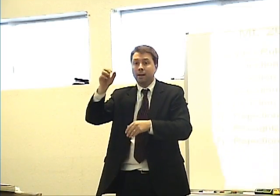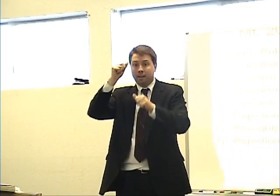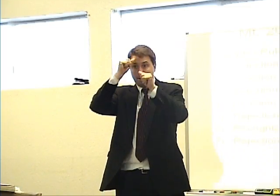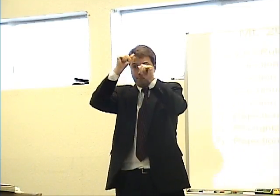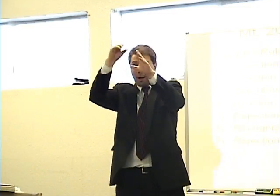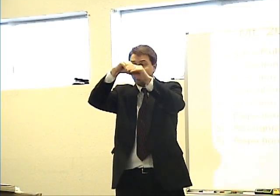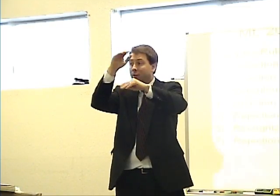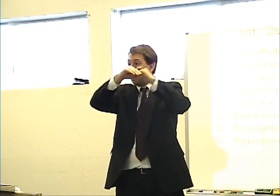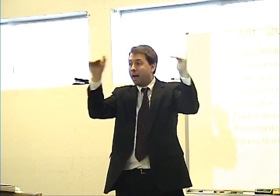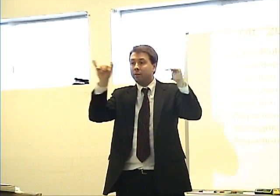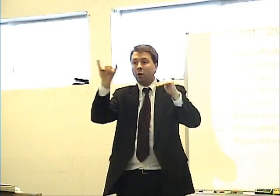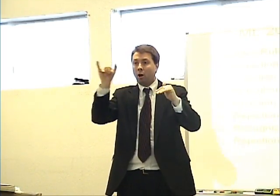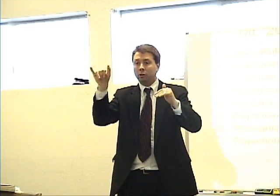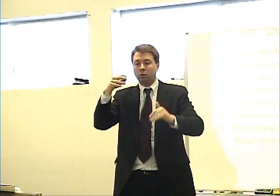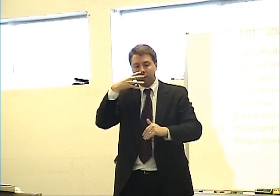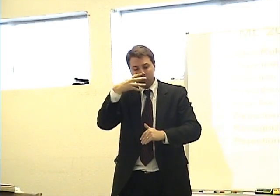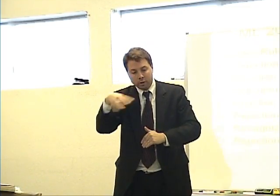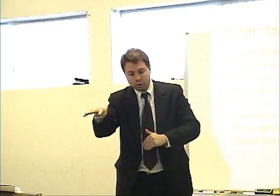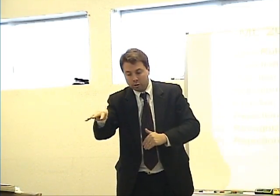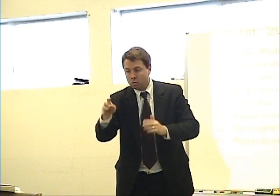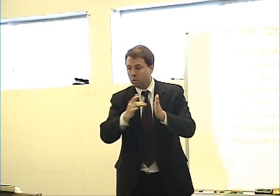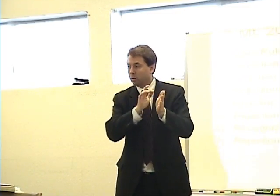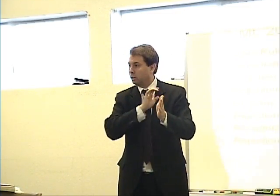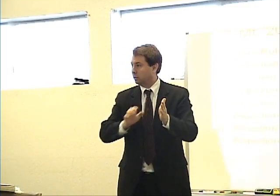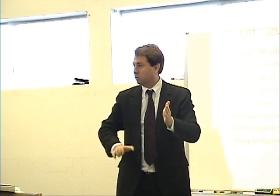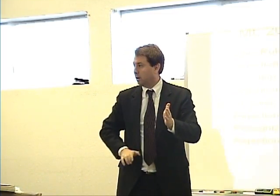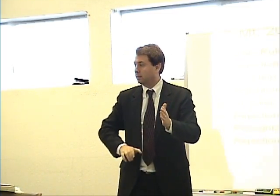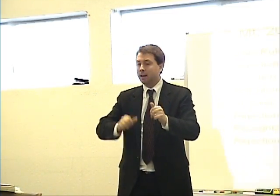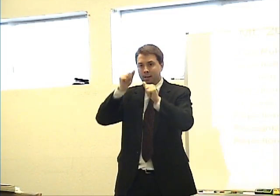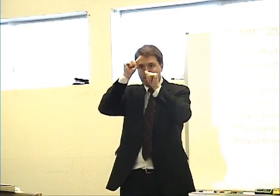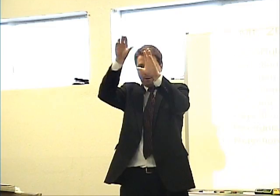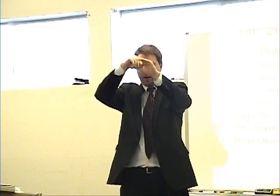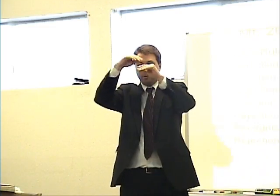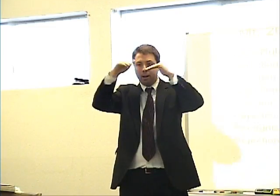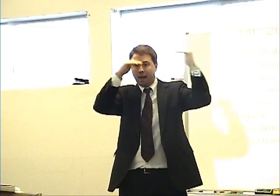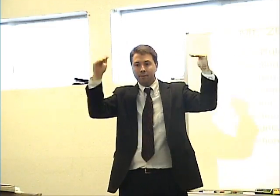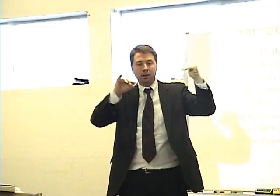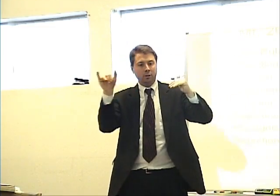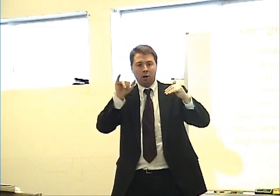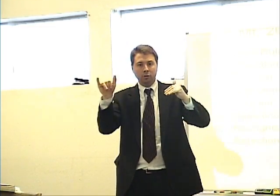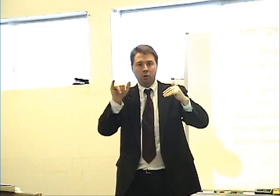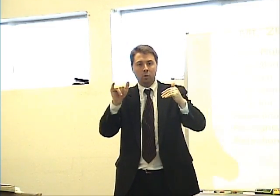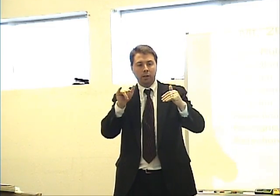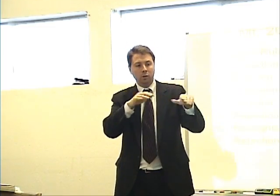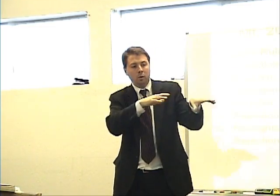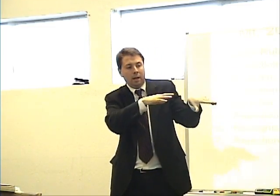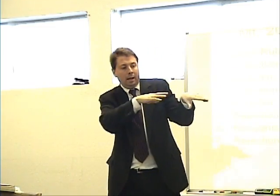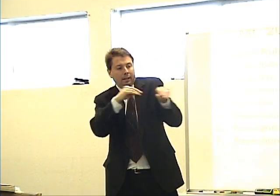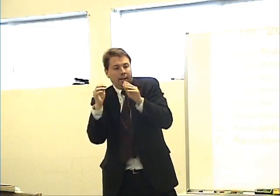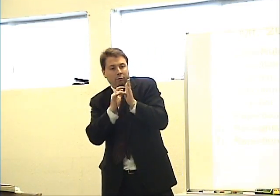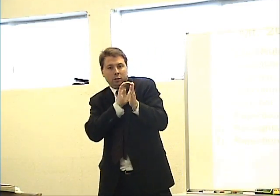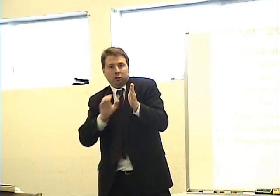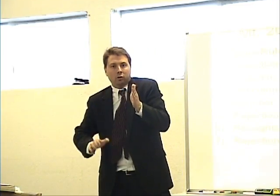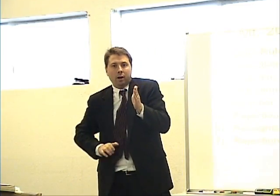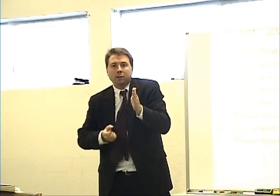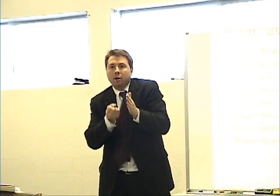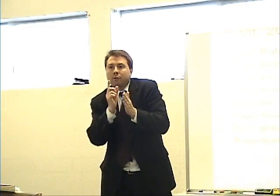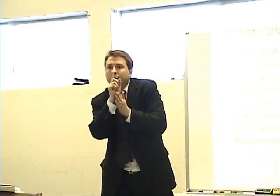the Father in heaven also is going to ignore Jesus Christ. The Father in heaven is also going to leave Jesus Christ for a